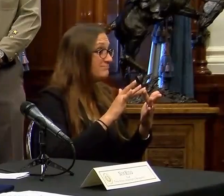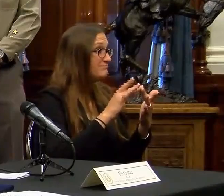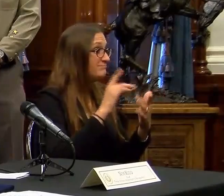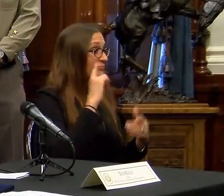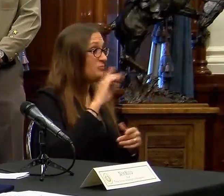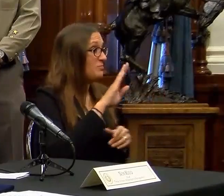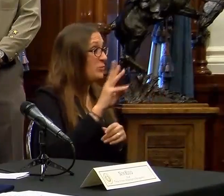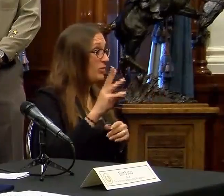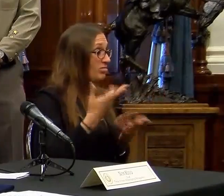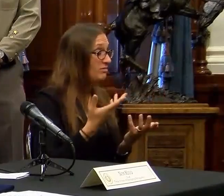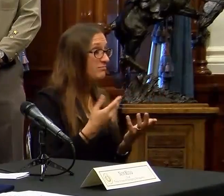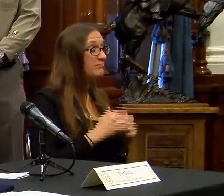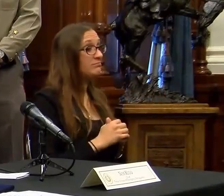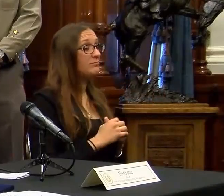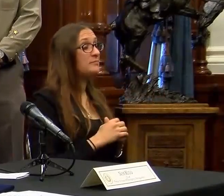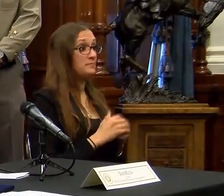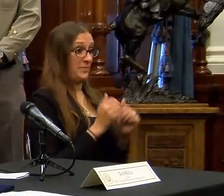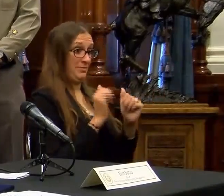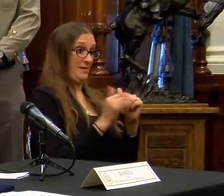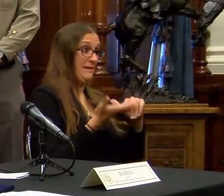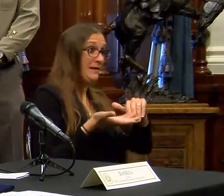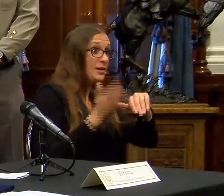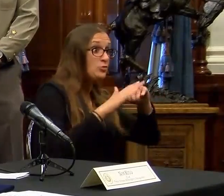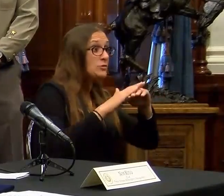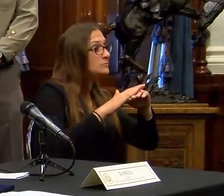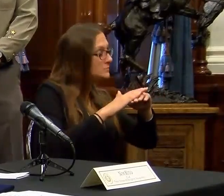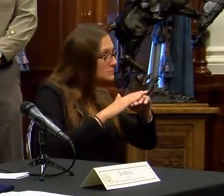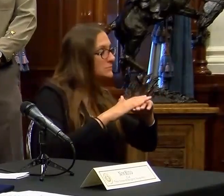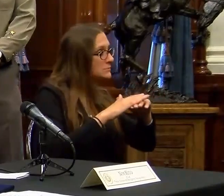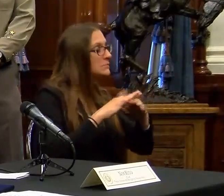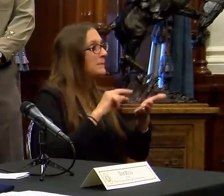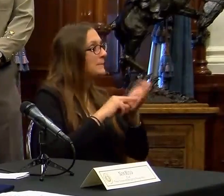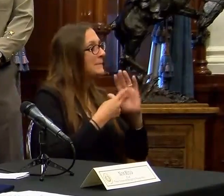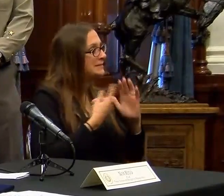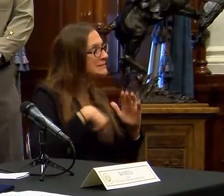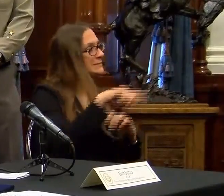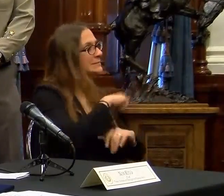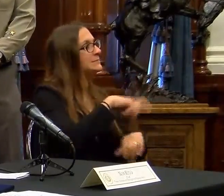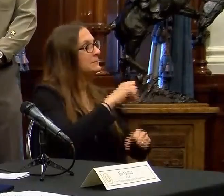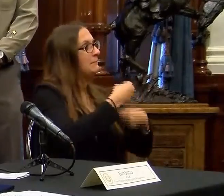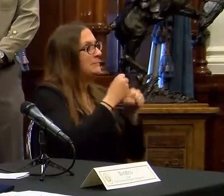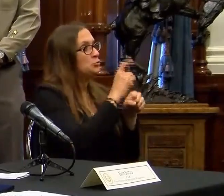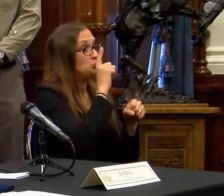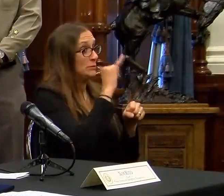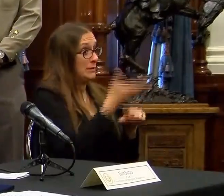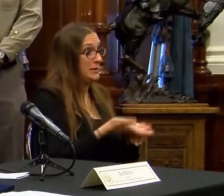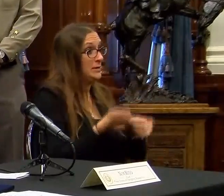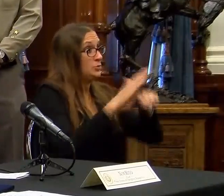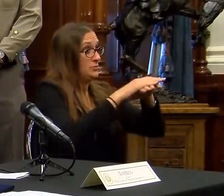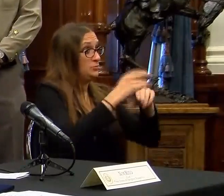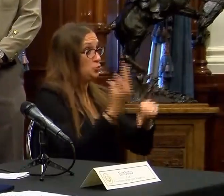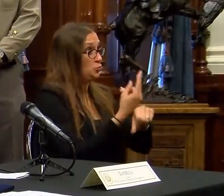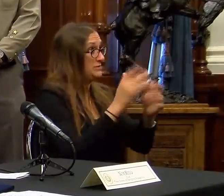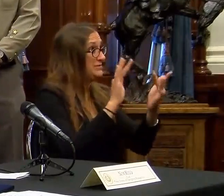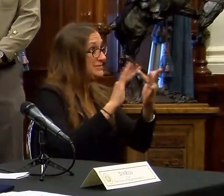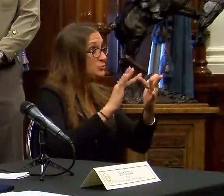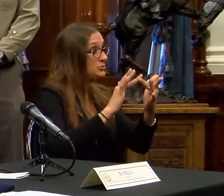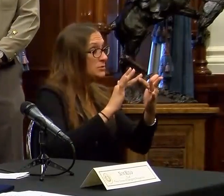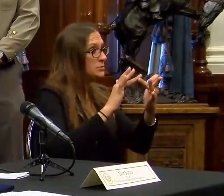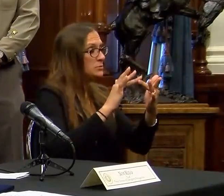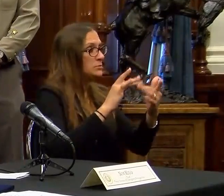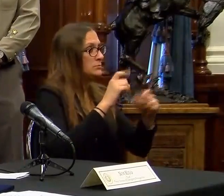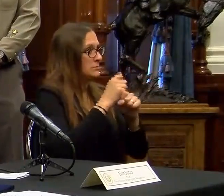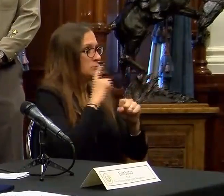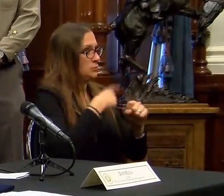bandwidth. With this increase of work, we need to be able to make sure that the increase in bandwidth usage is